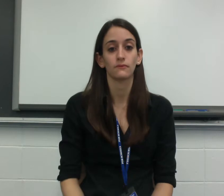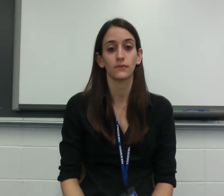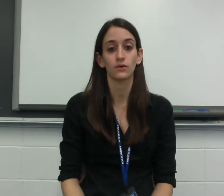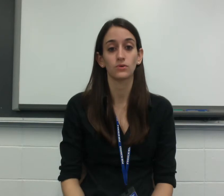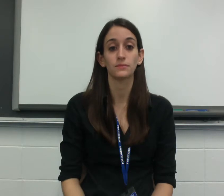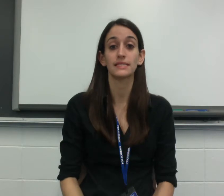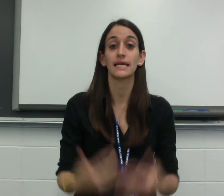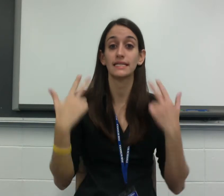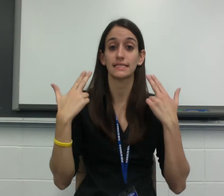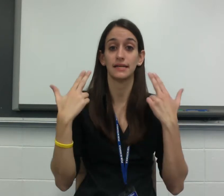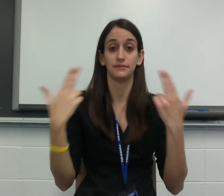Or something's innocent.